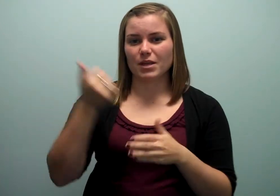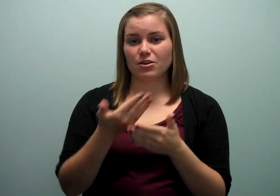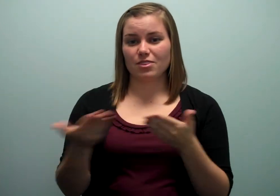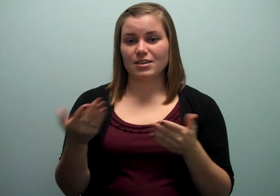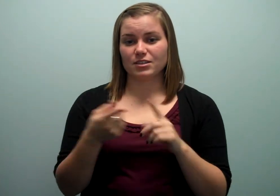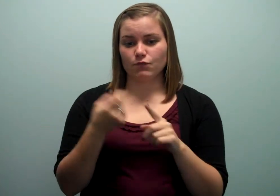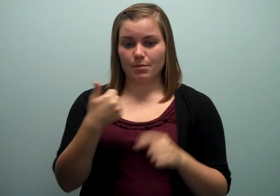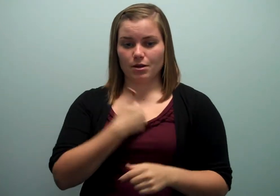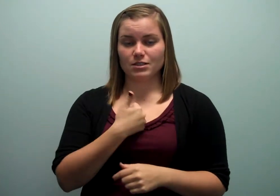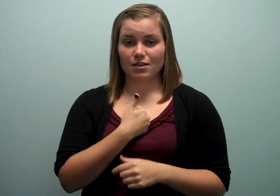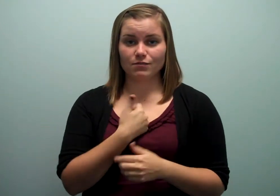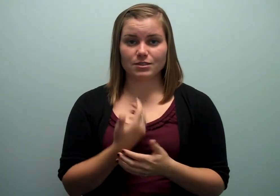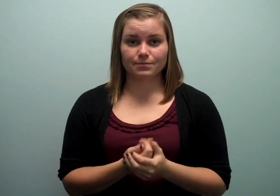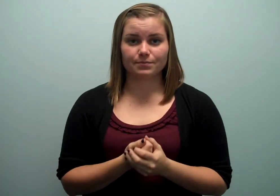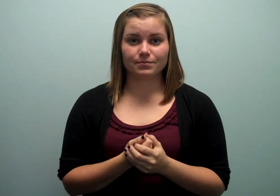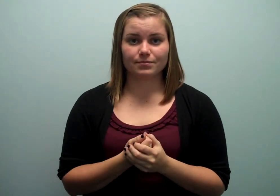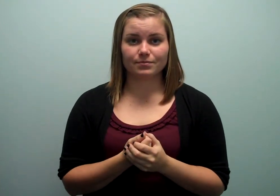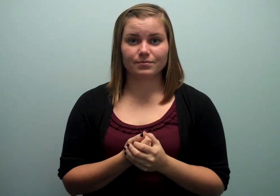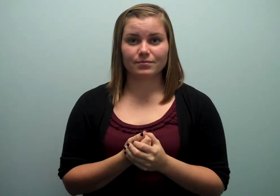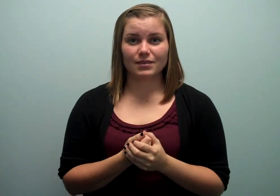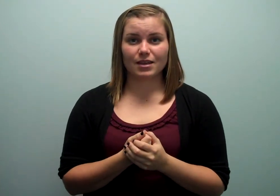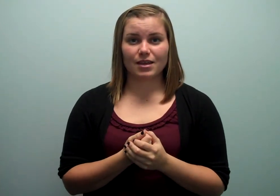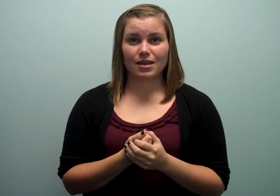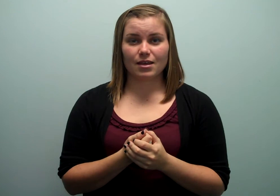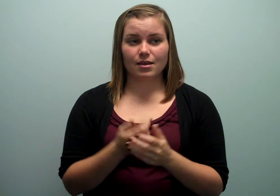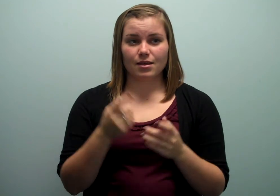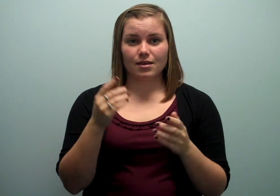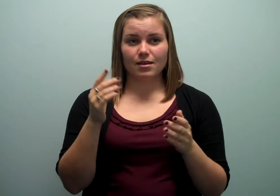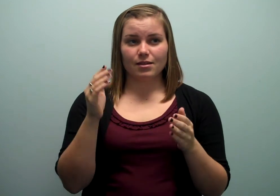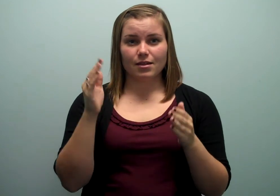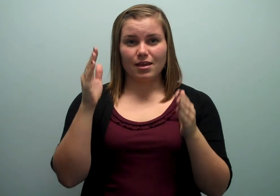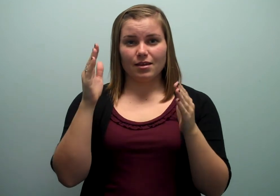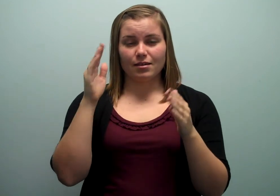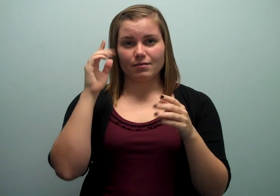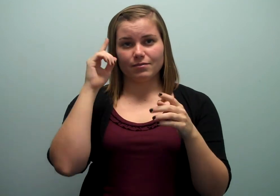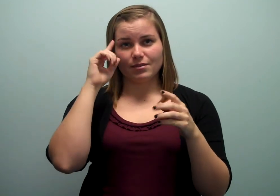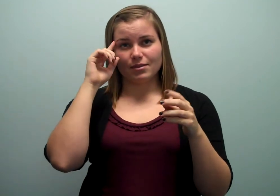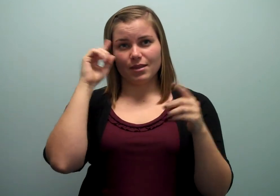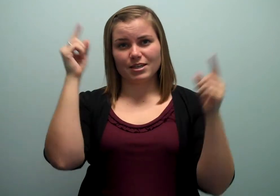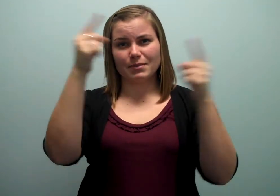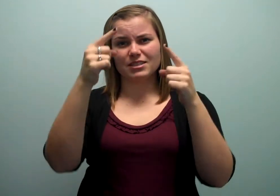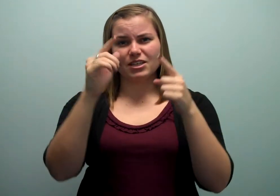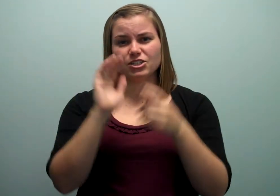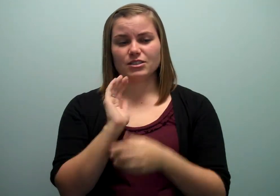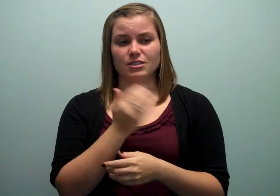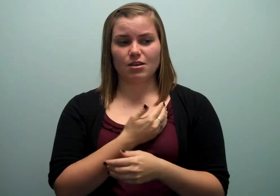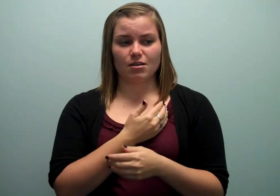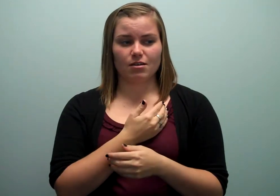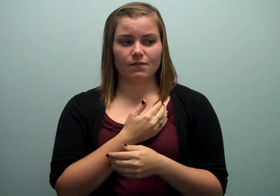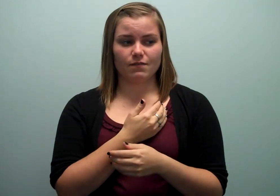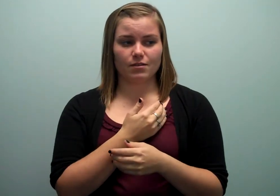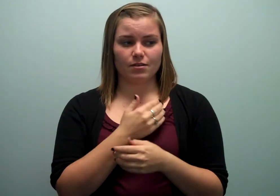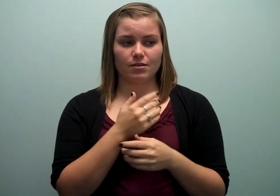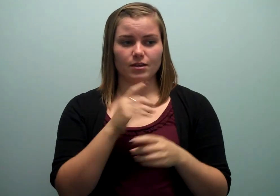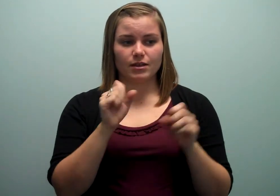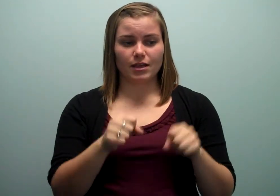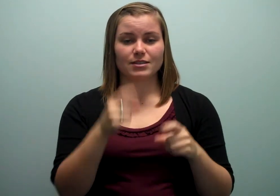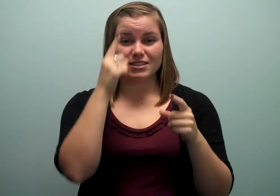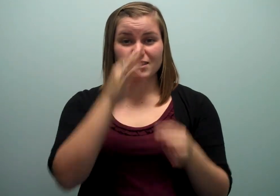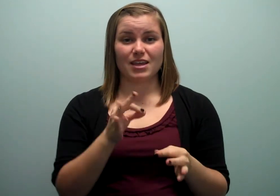ourselves. Expectation is another very powerful determiner of events. I'd like to share a